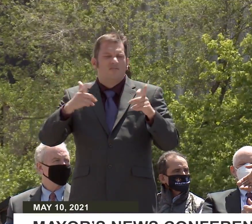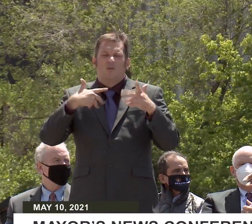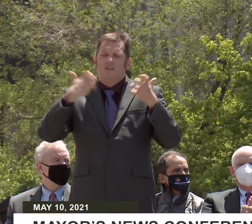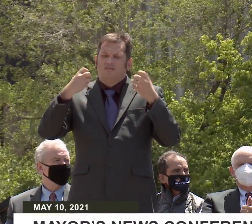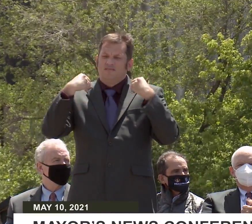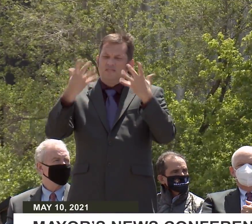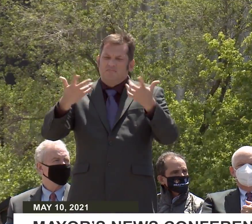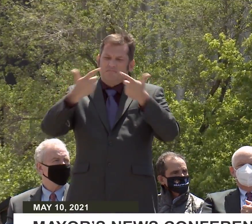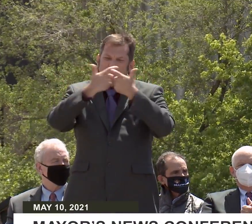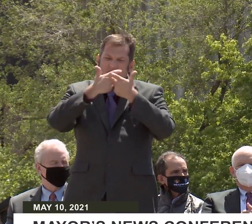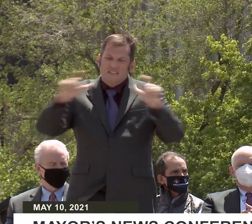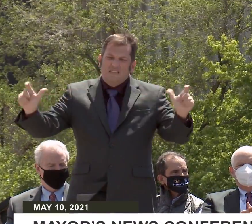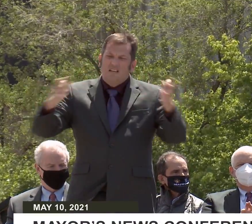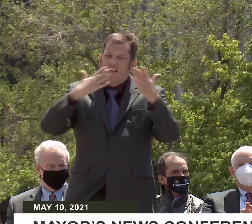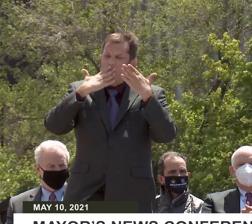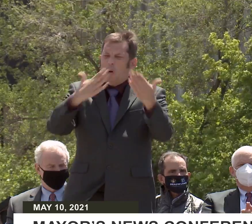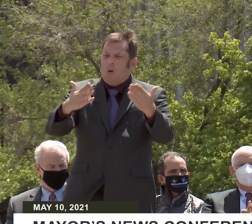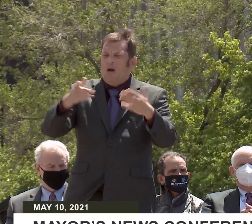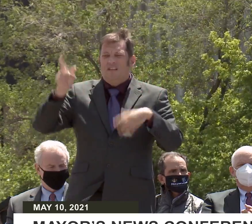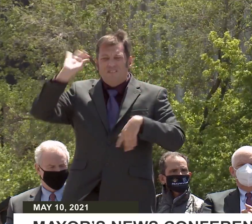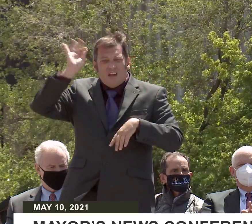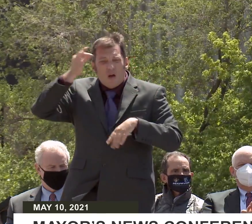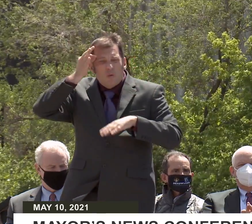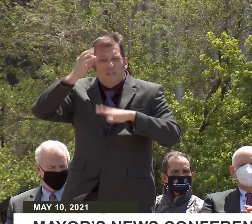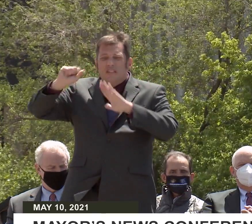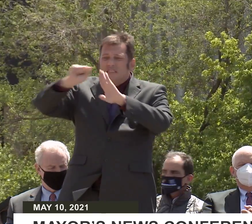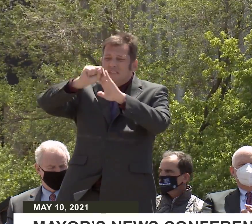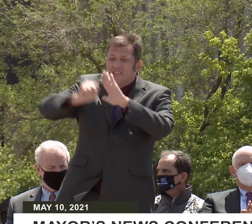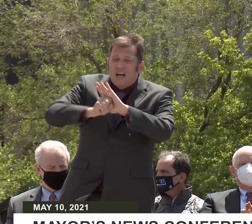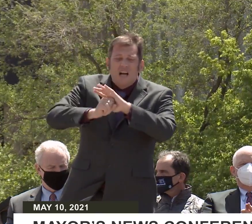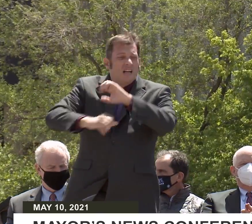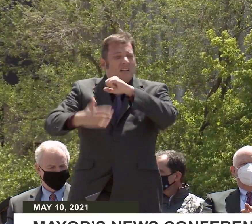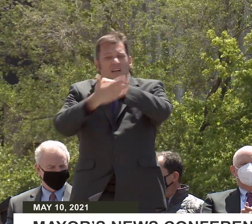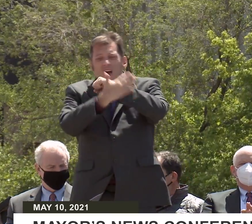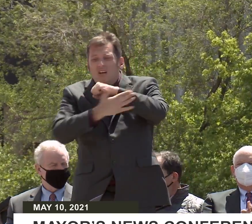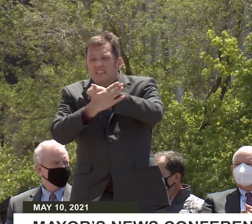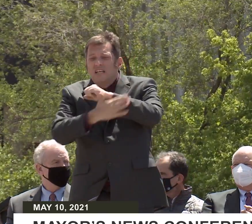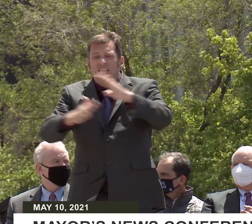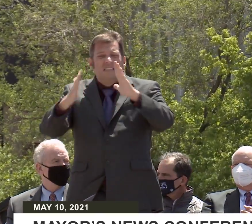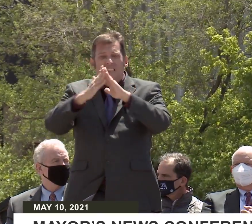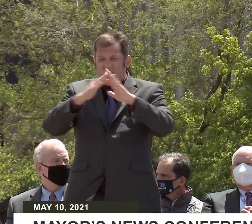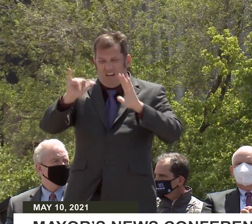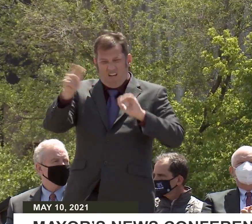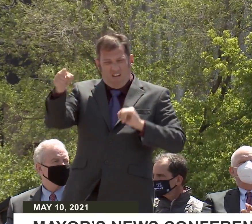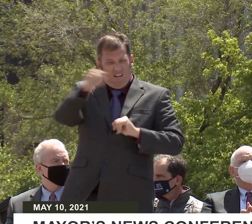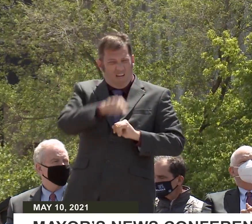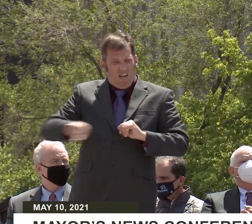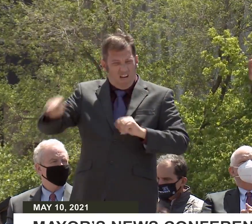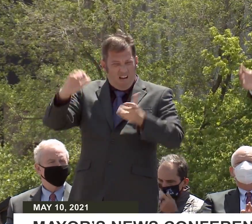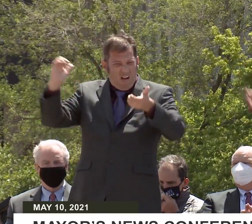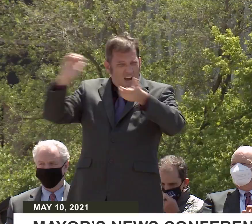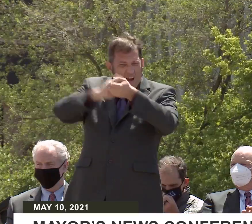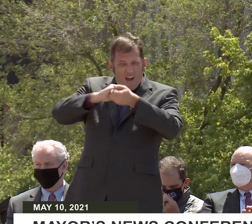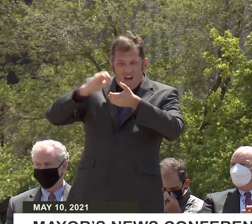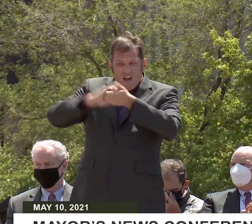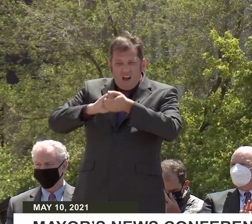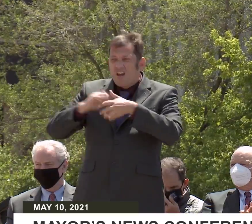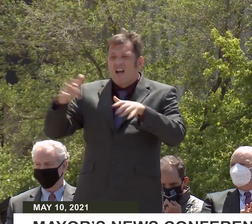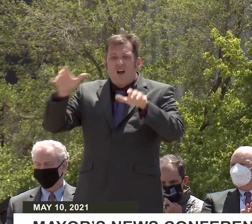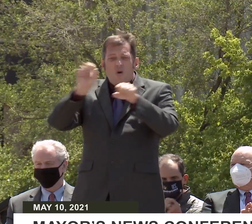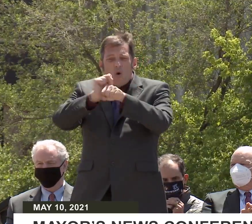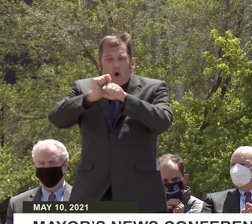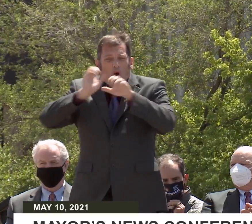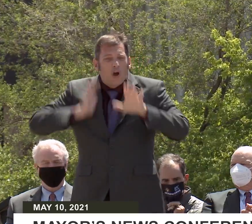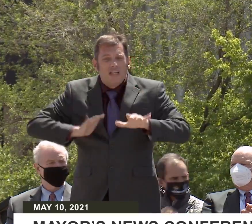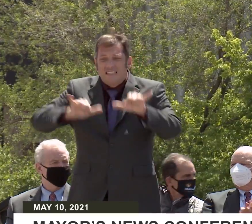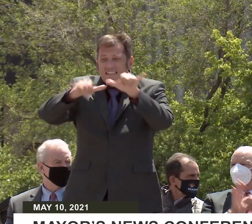our state, our county, our city partners, all of our workers, our engineering crew, the construction team. Let's give them all a